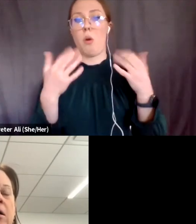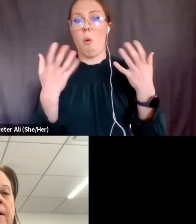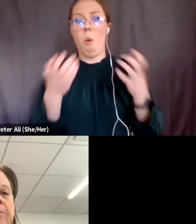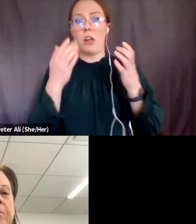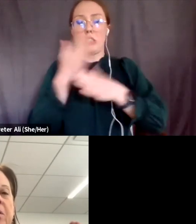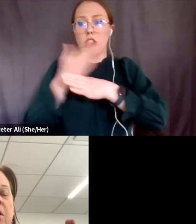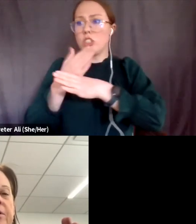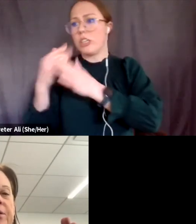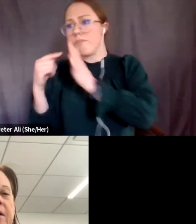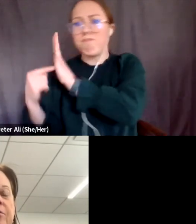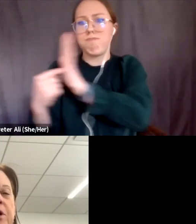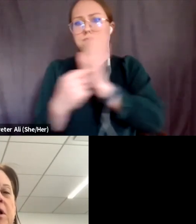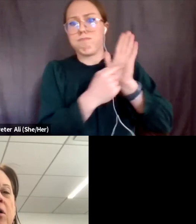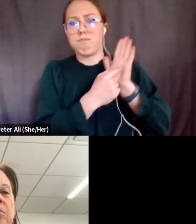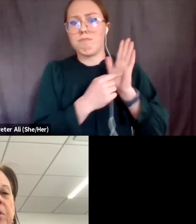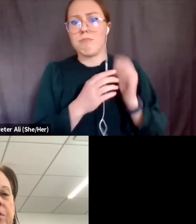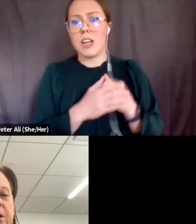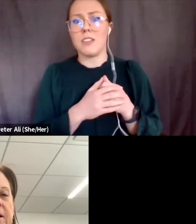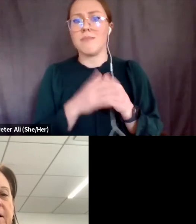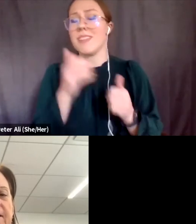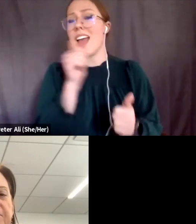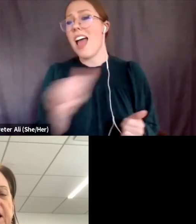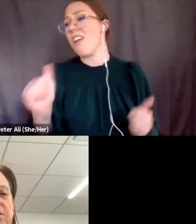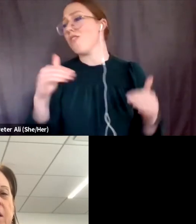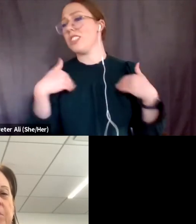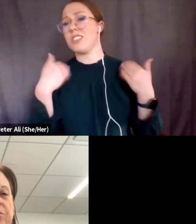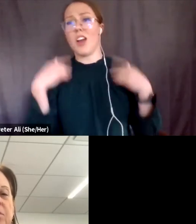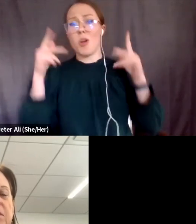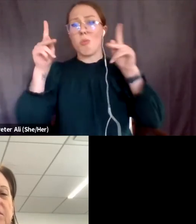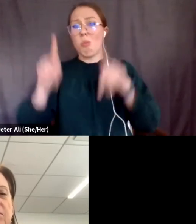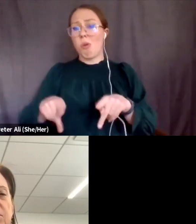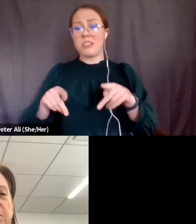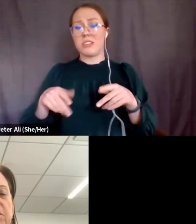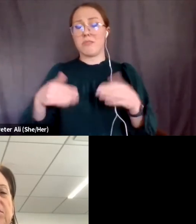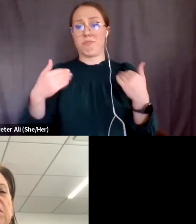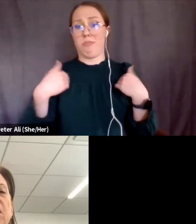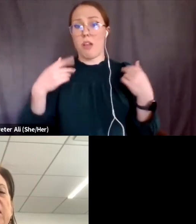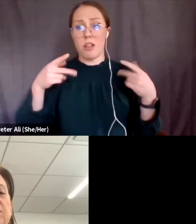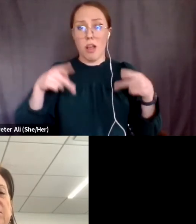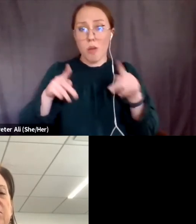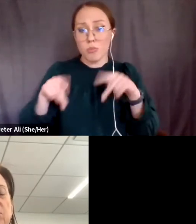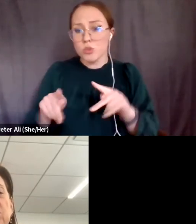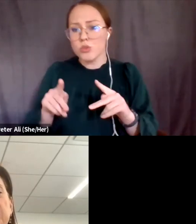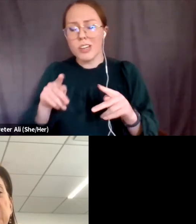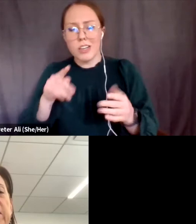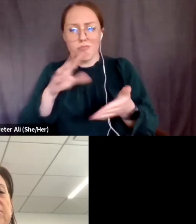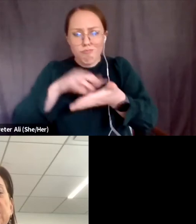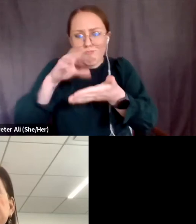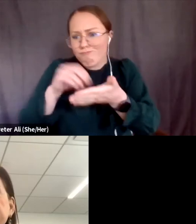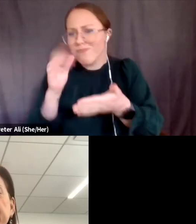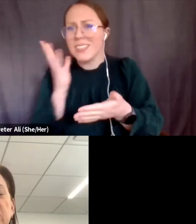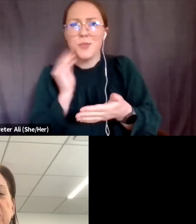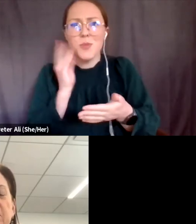share, because every young person that has an opportunity to experience the arts, to